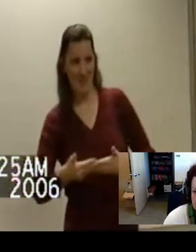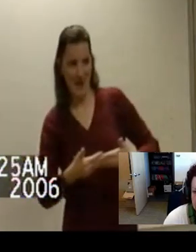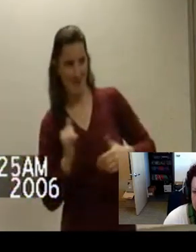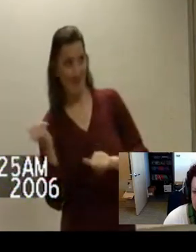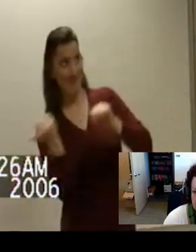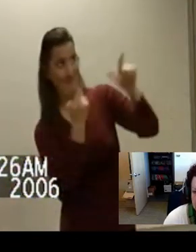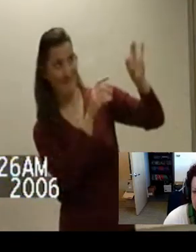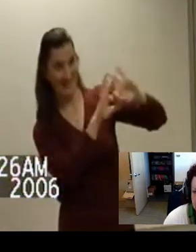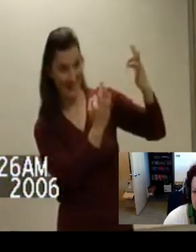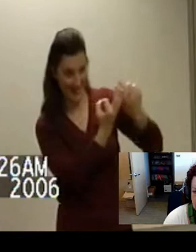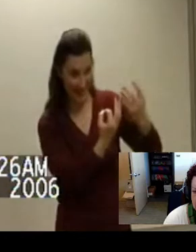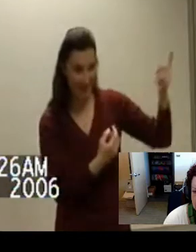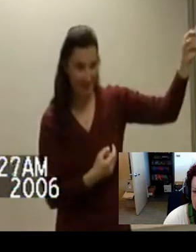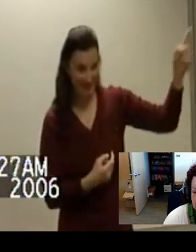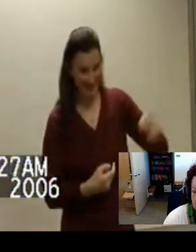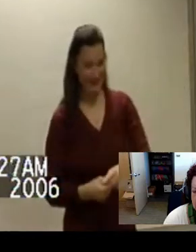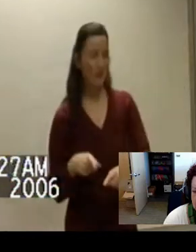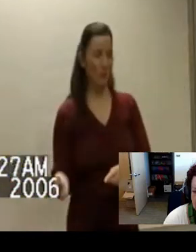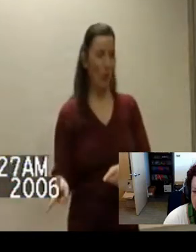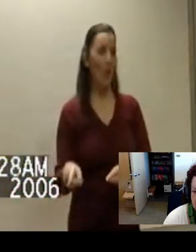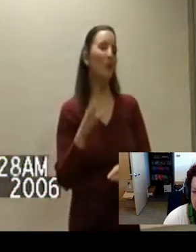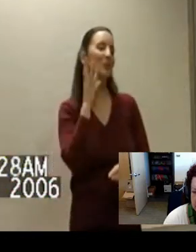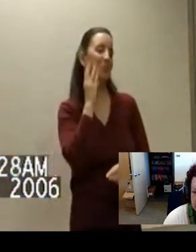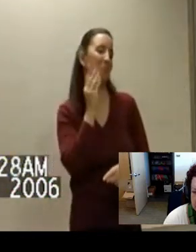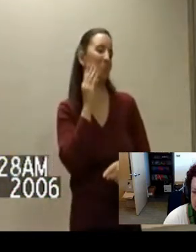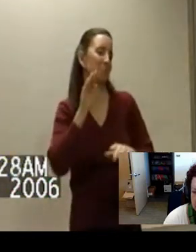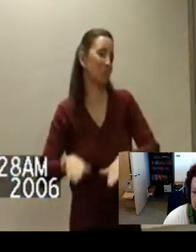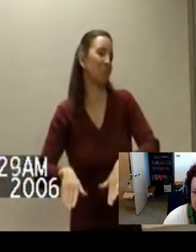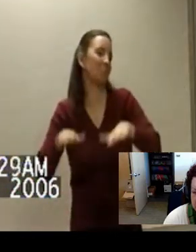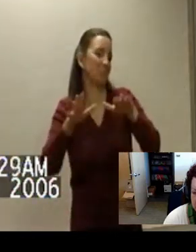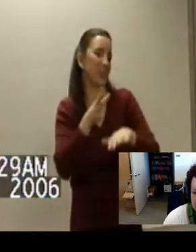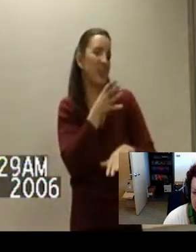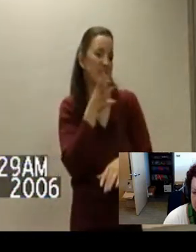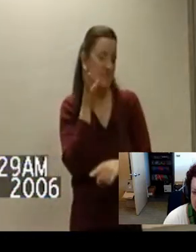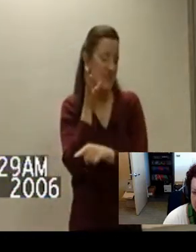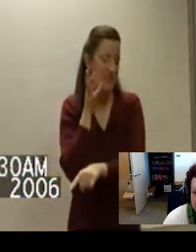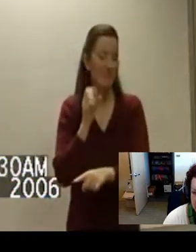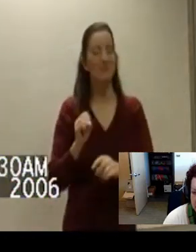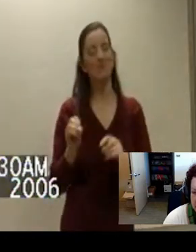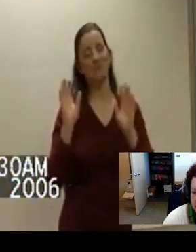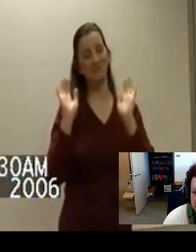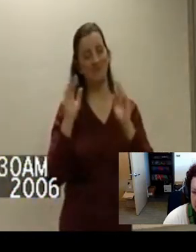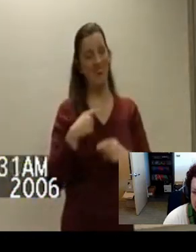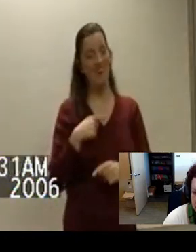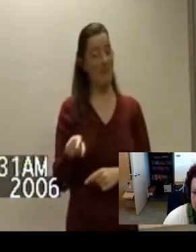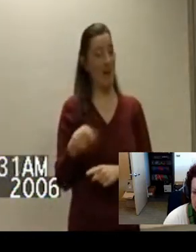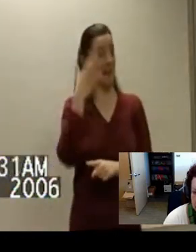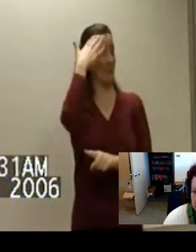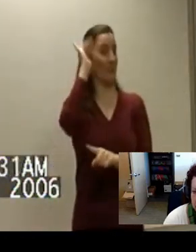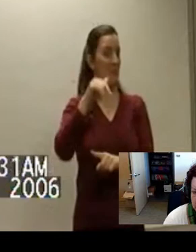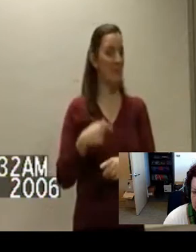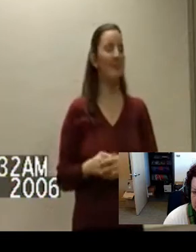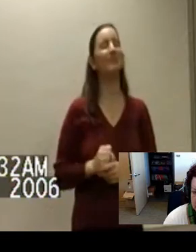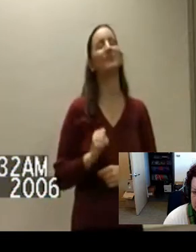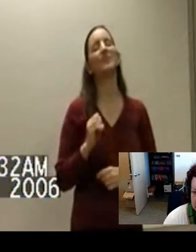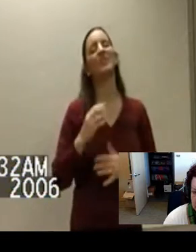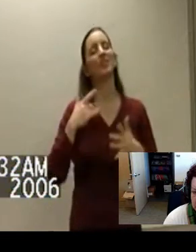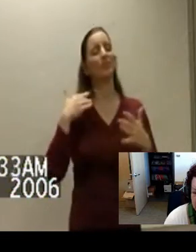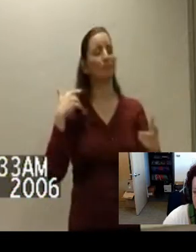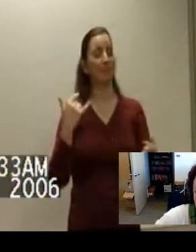So I learned about all the different ways that you have to take care of things on a farm, milking the cows and taking care of the